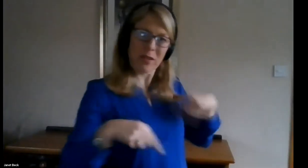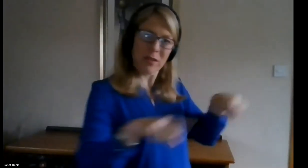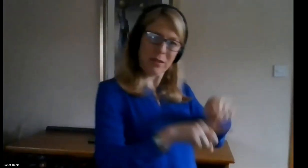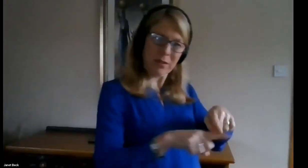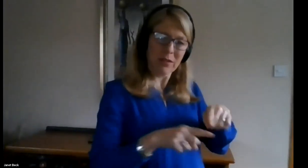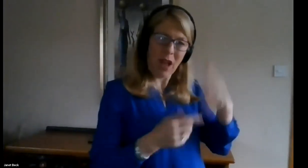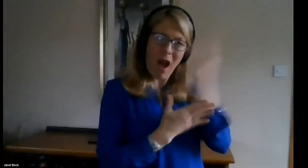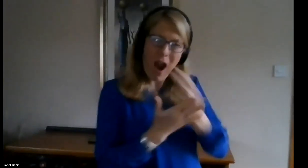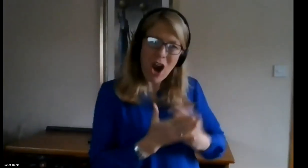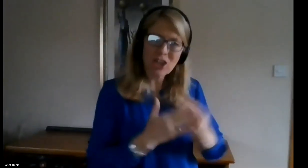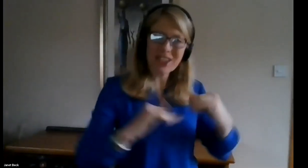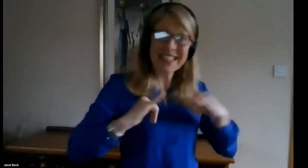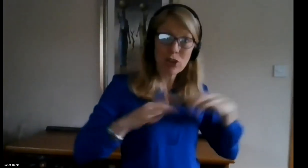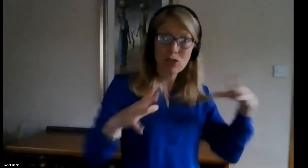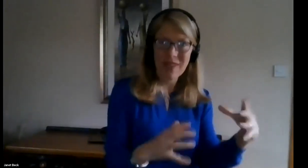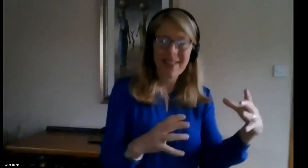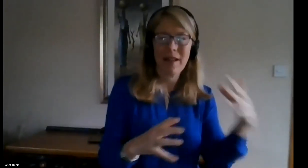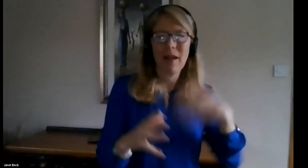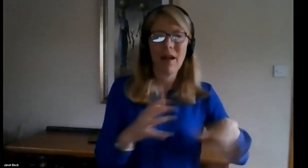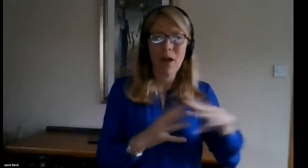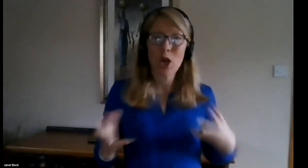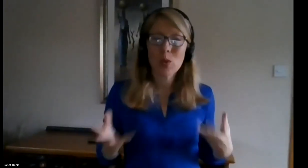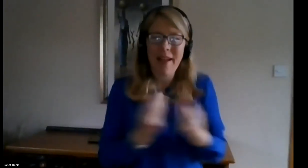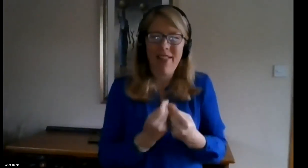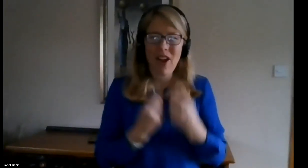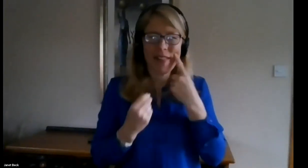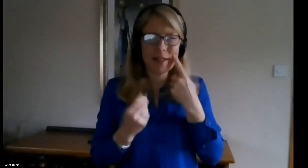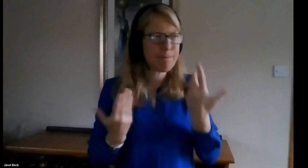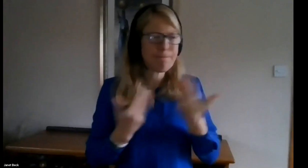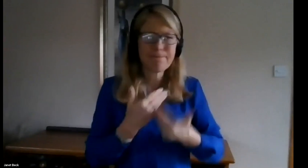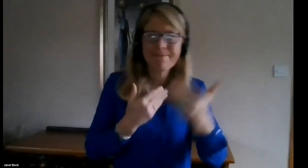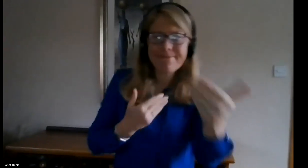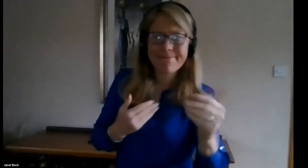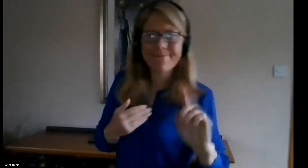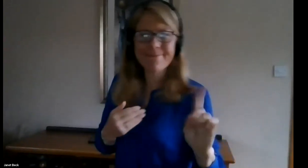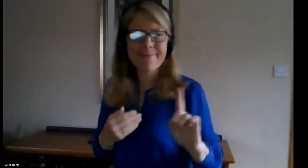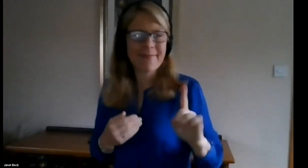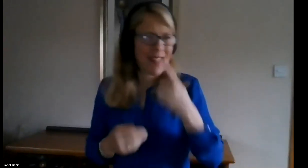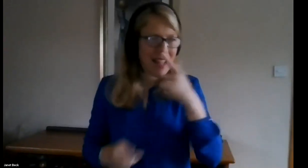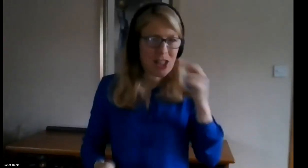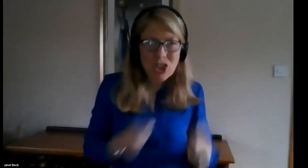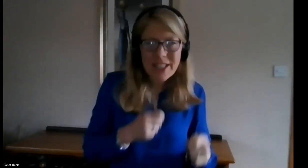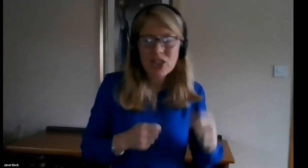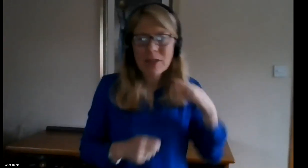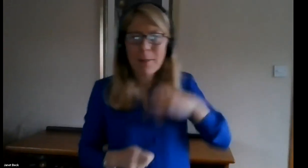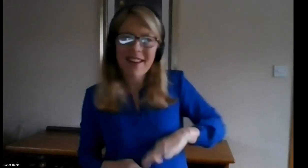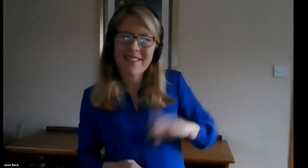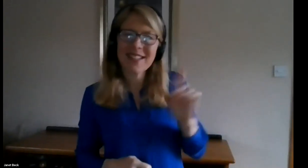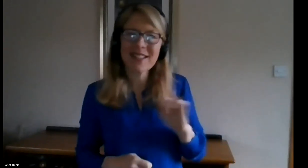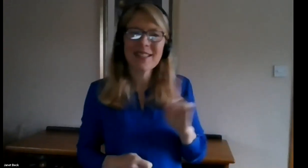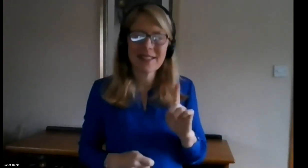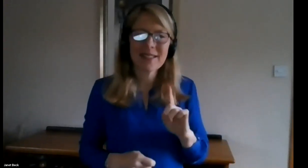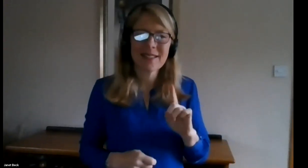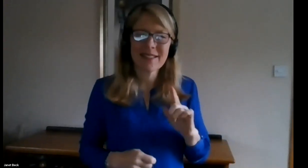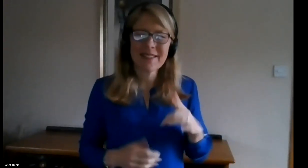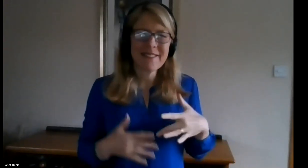more structurally is really the future, and where gains might well be made, something that might affect a more systemic change